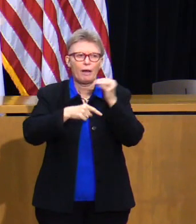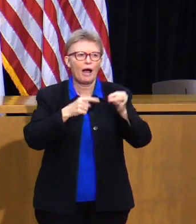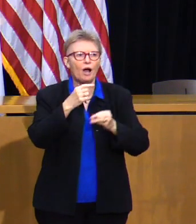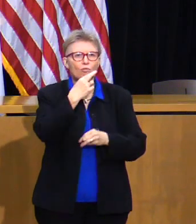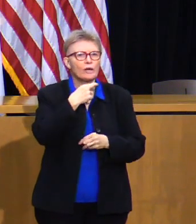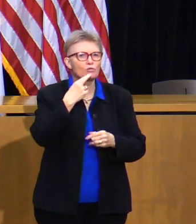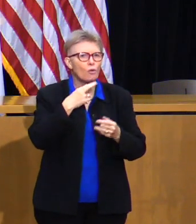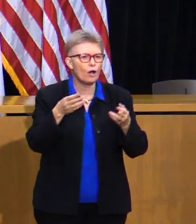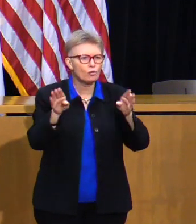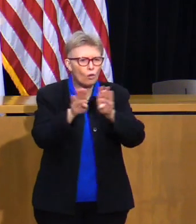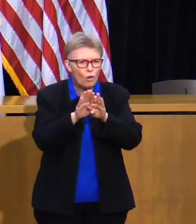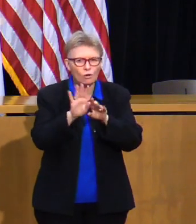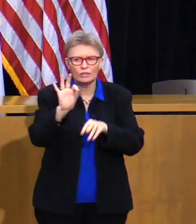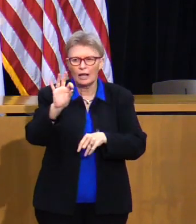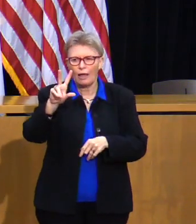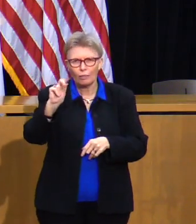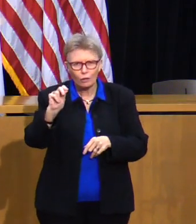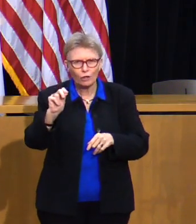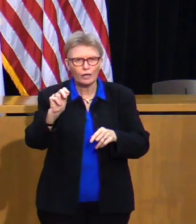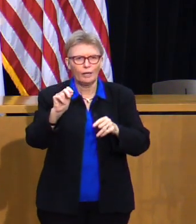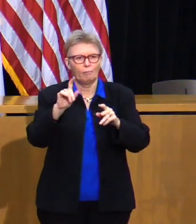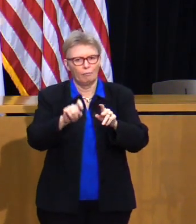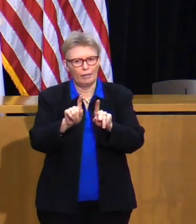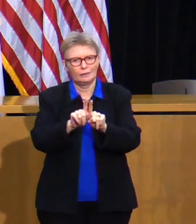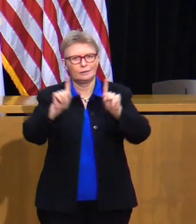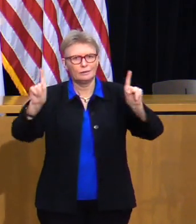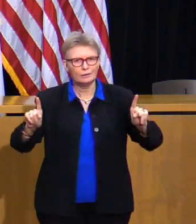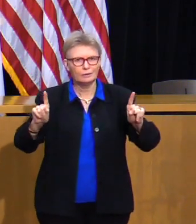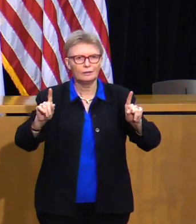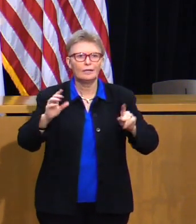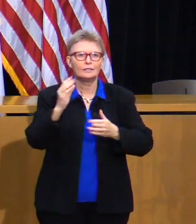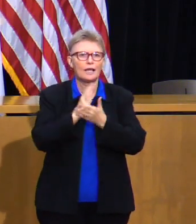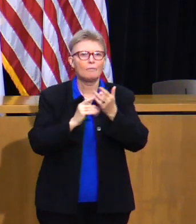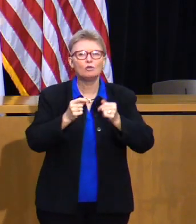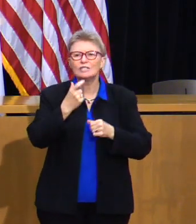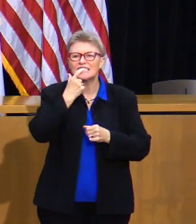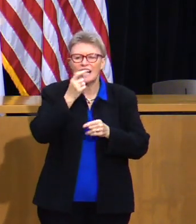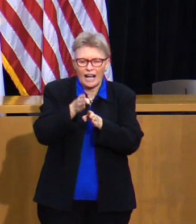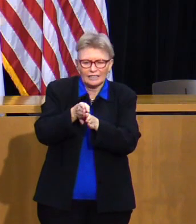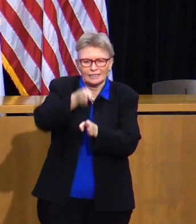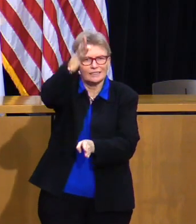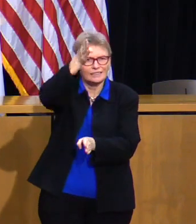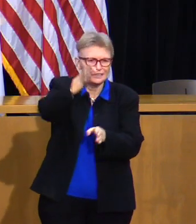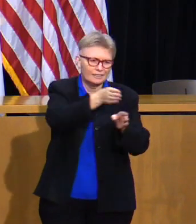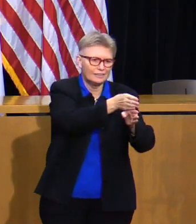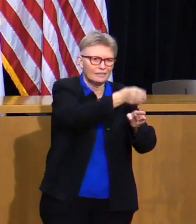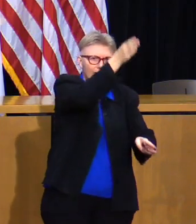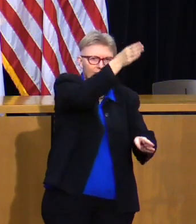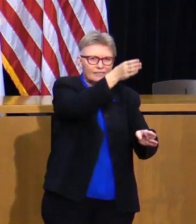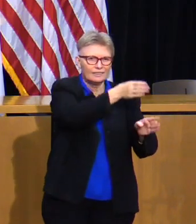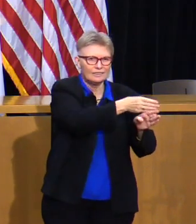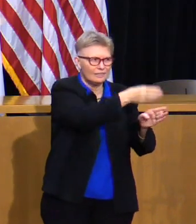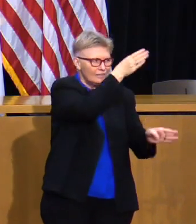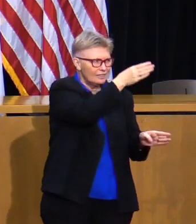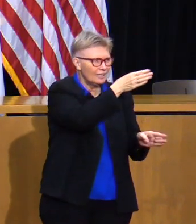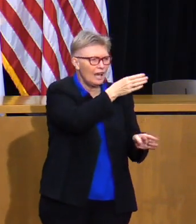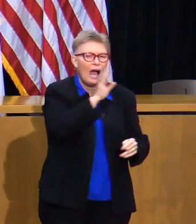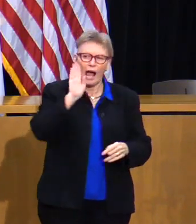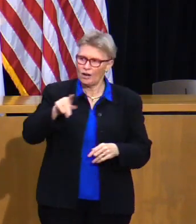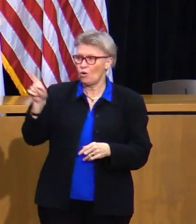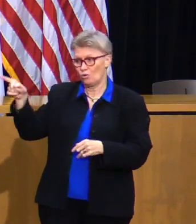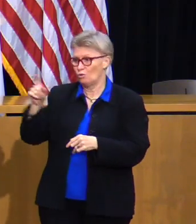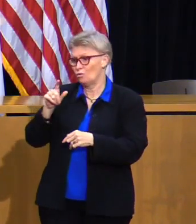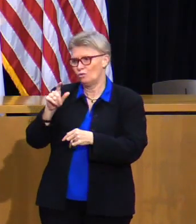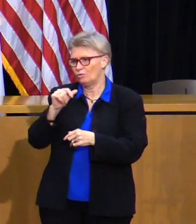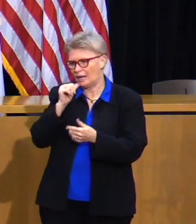restaurants, everything's social distance, they put plexiglass up, and now this was I know this was not an easy decision to make, but they're